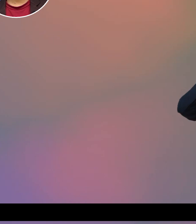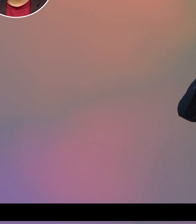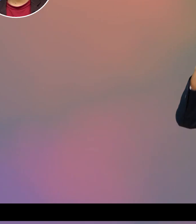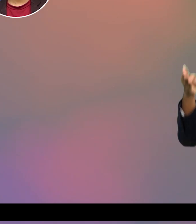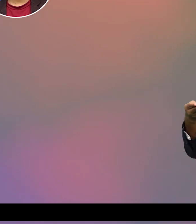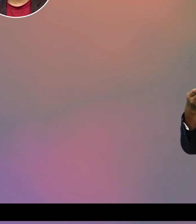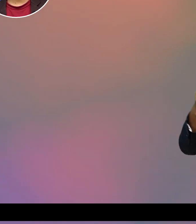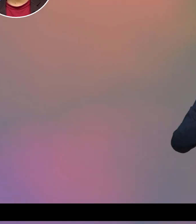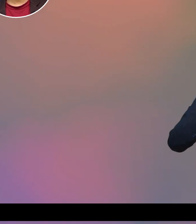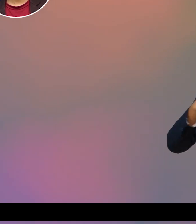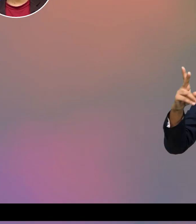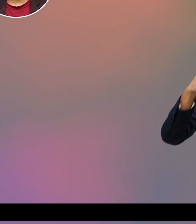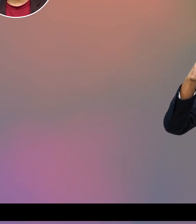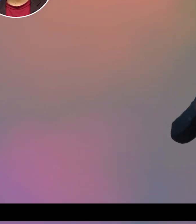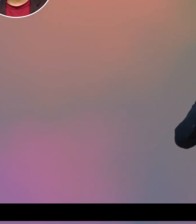bays.